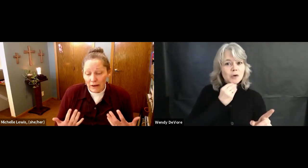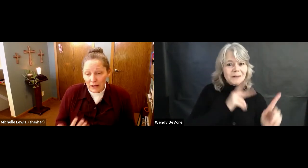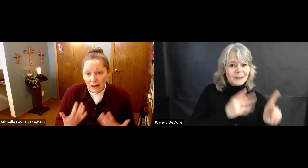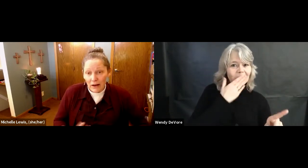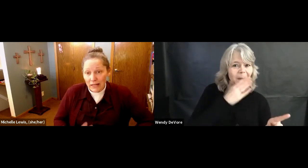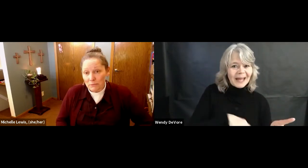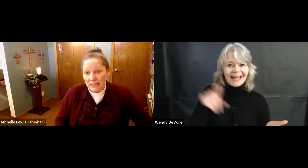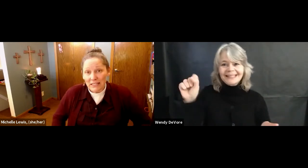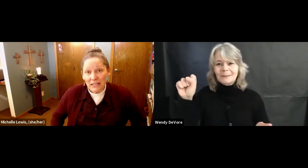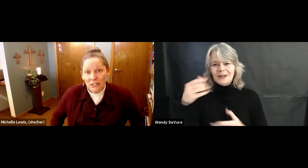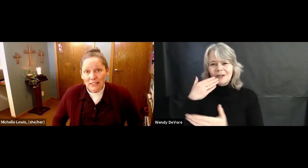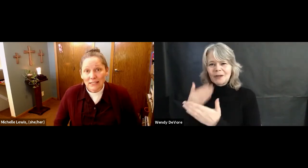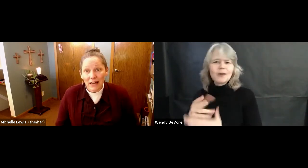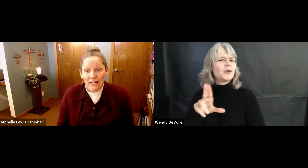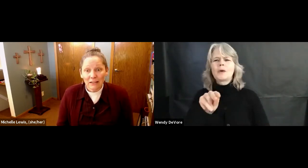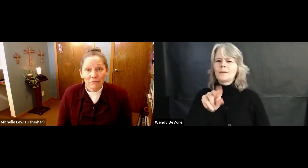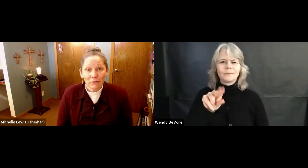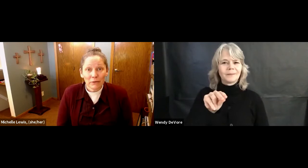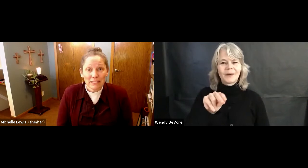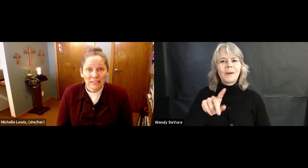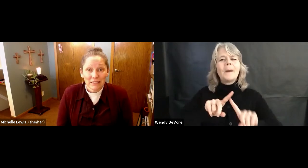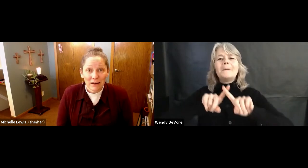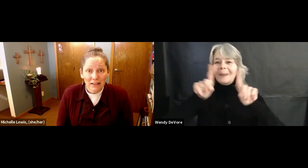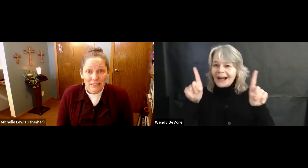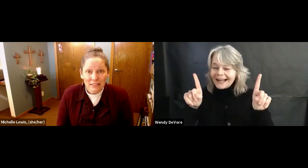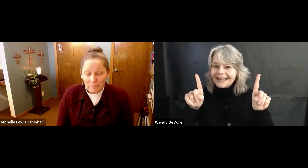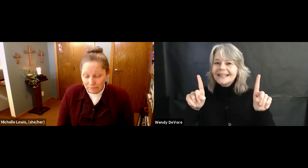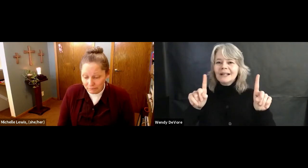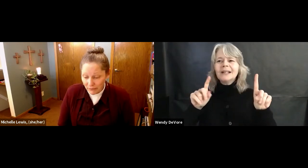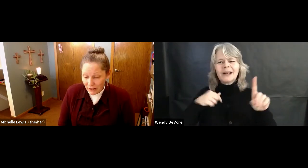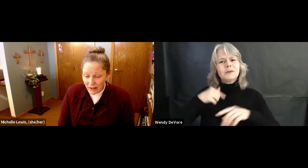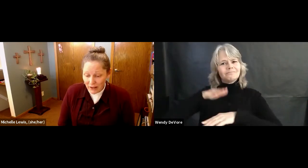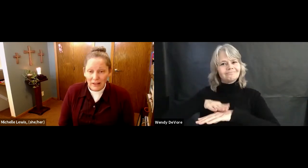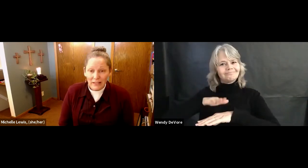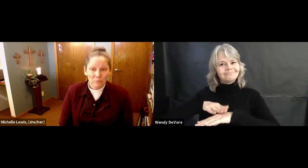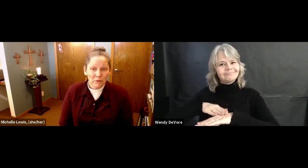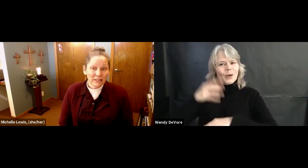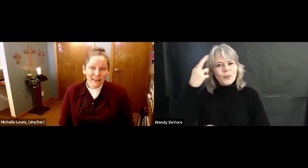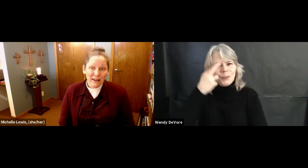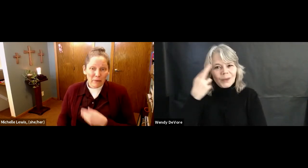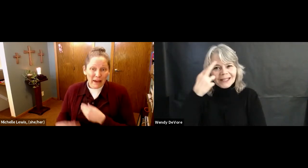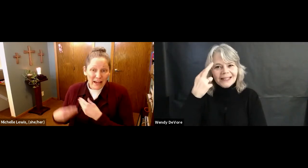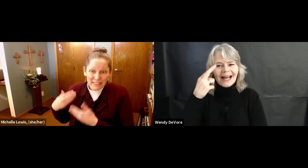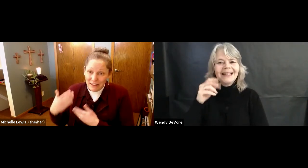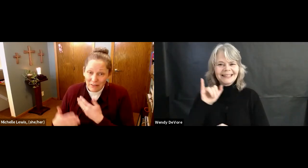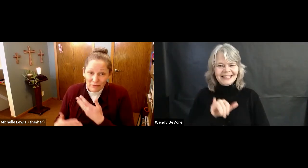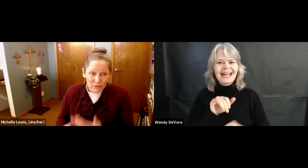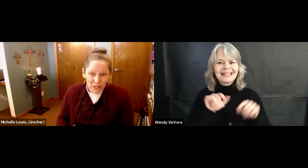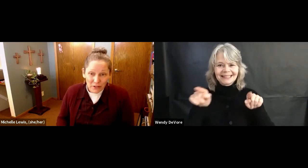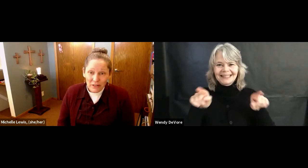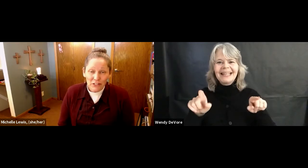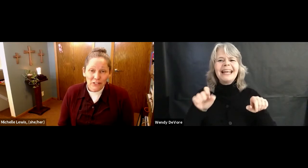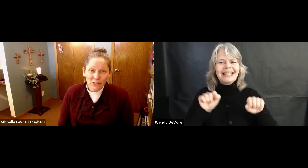of expectations that influences us. And it's been passed on